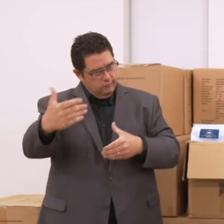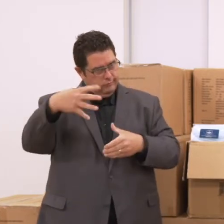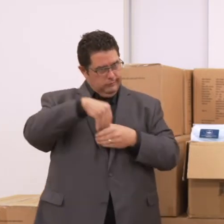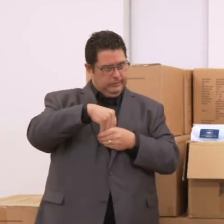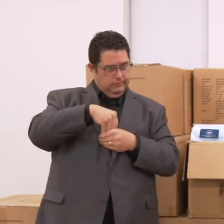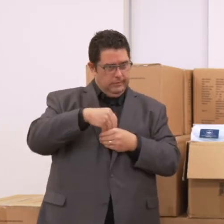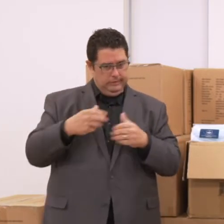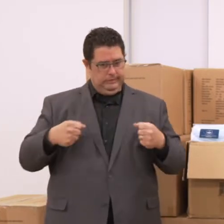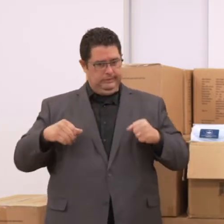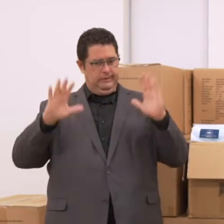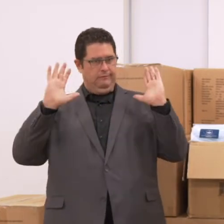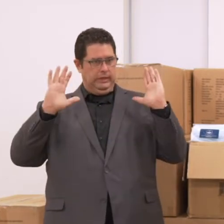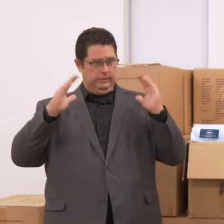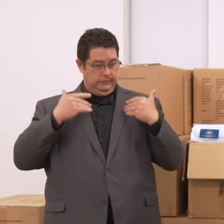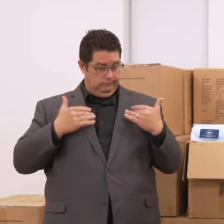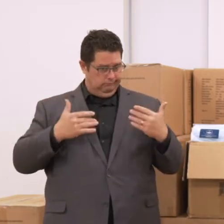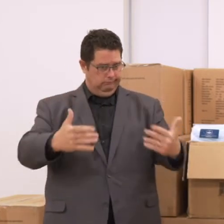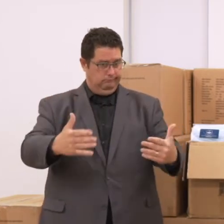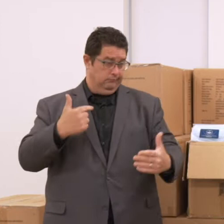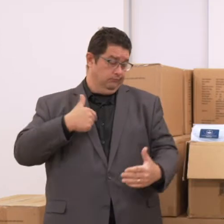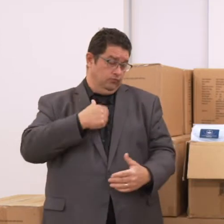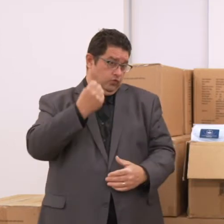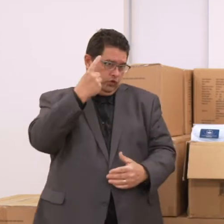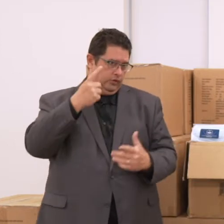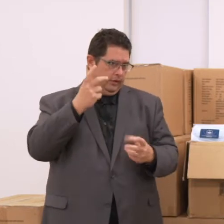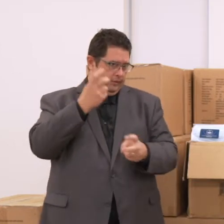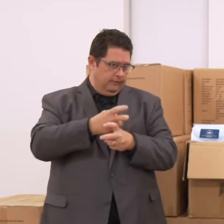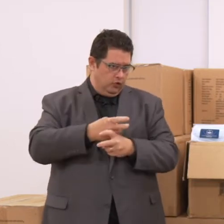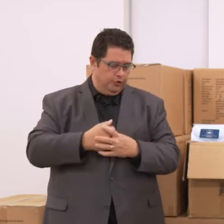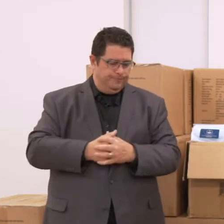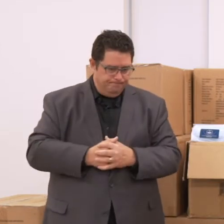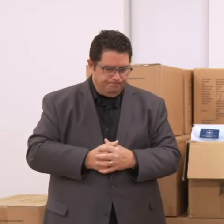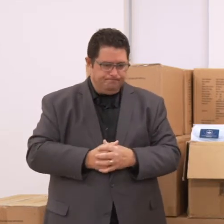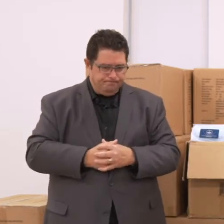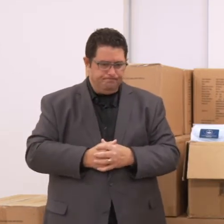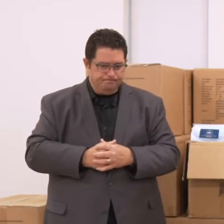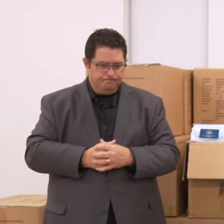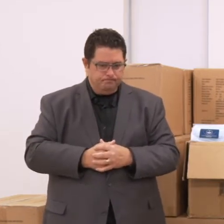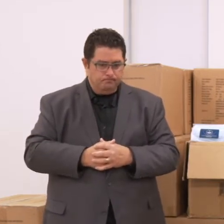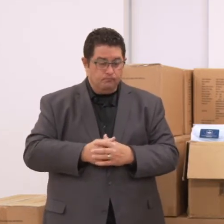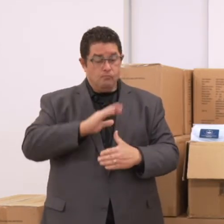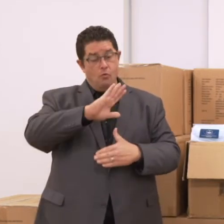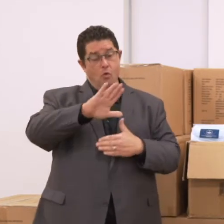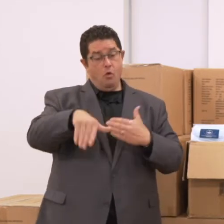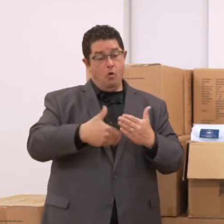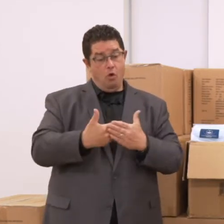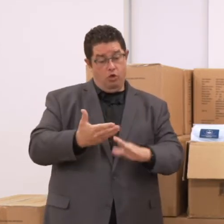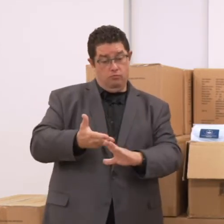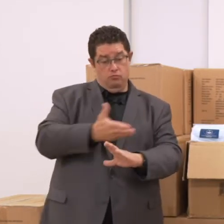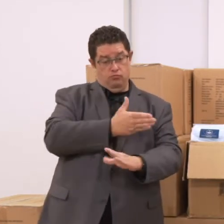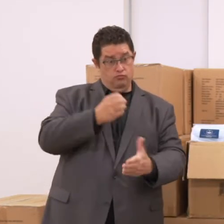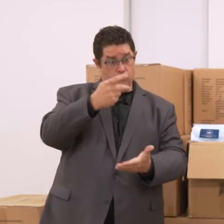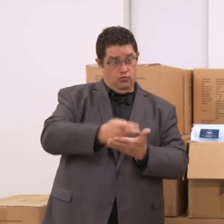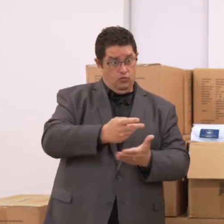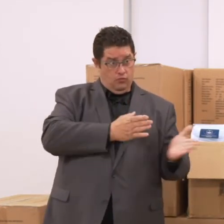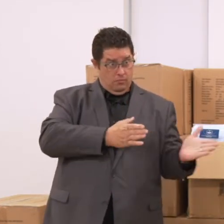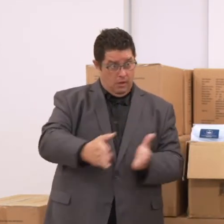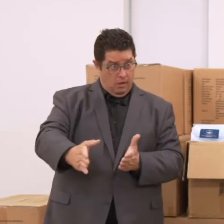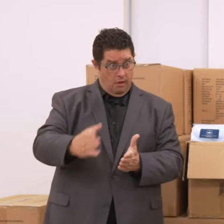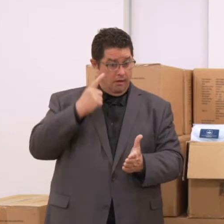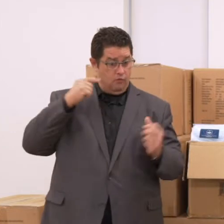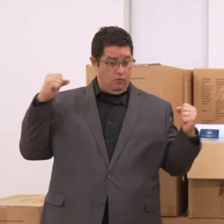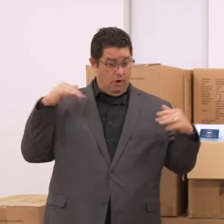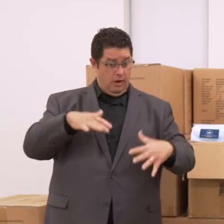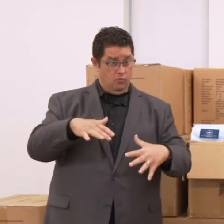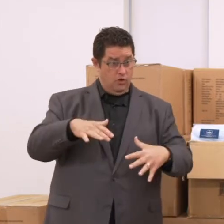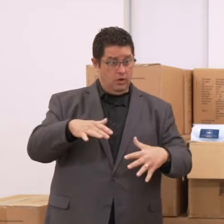sacrifice moving forward. We understand how difficult this will be. All pre-approved plans for